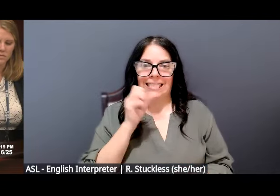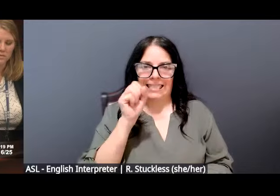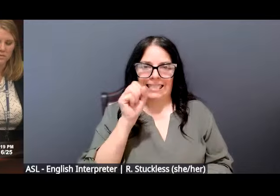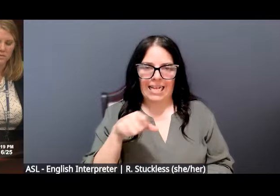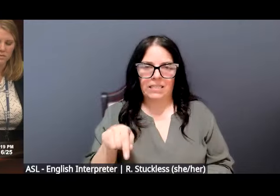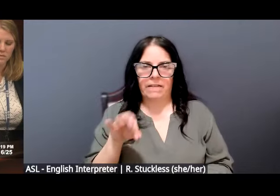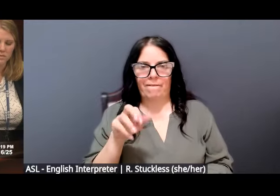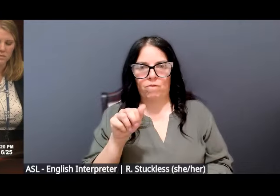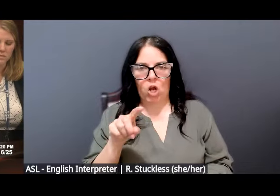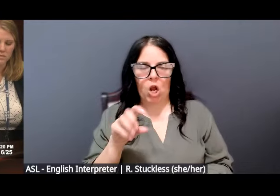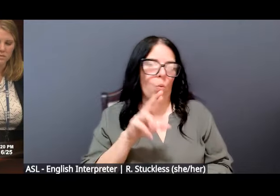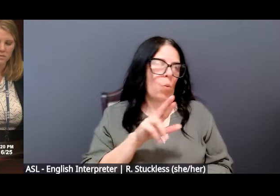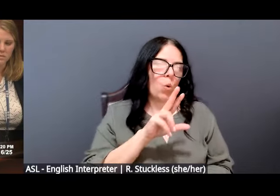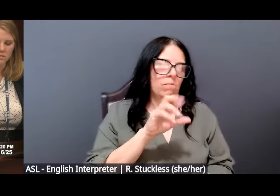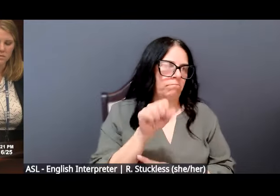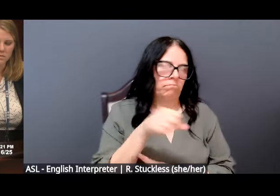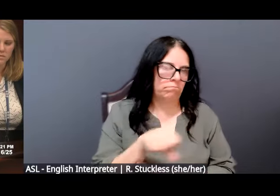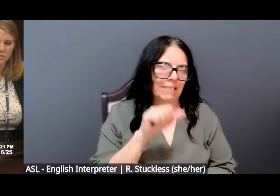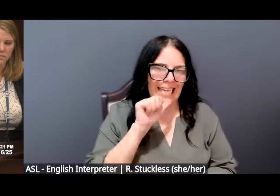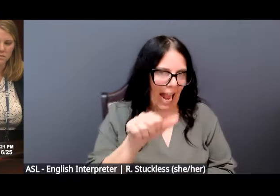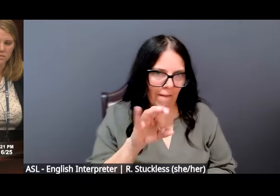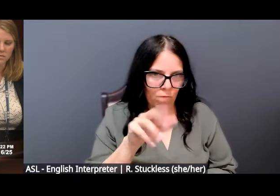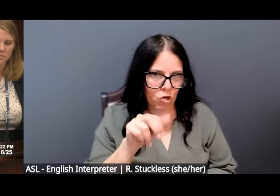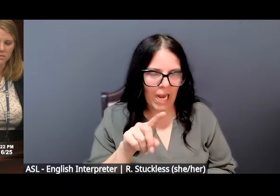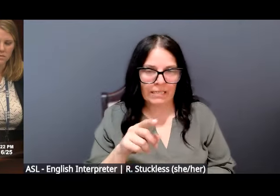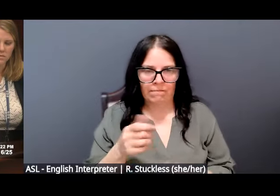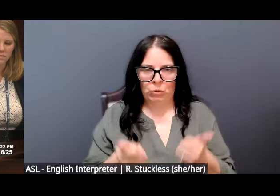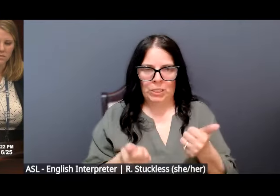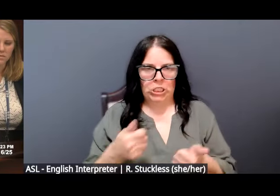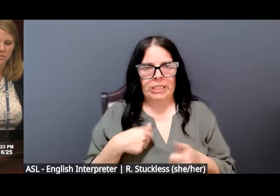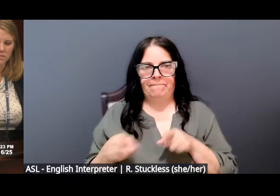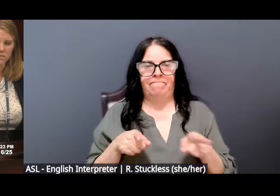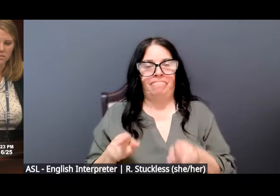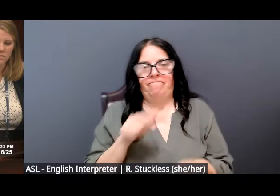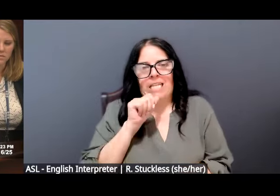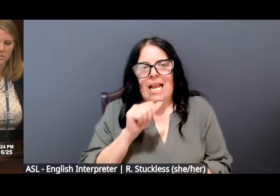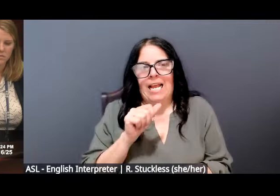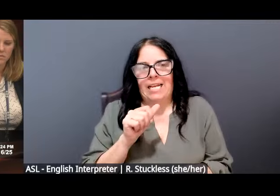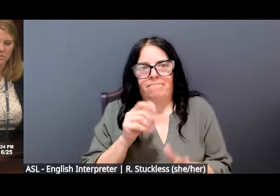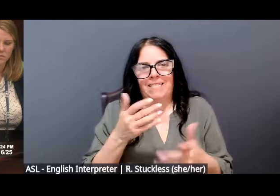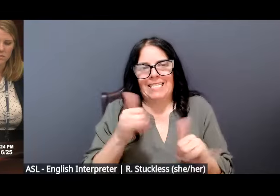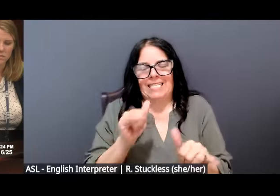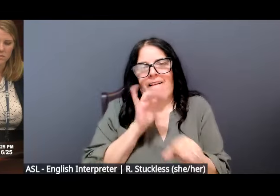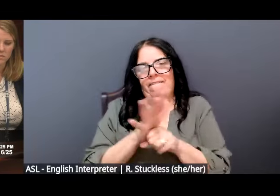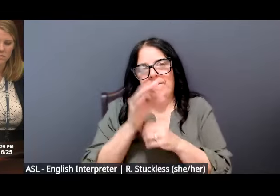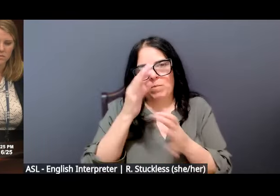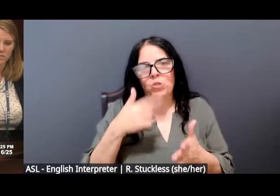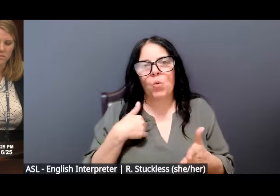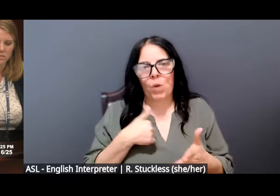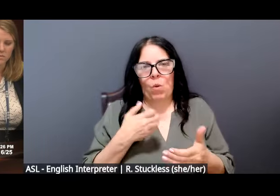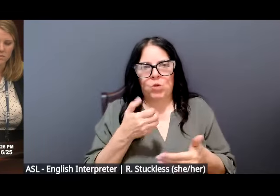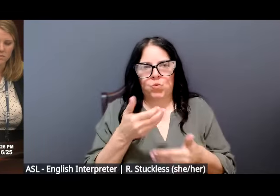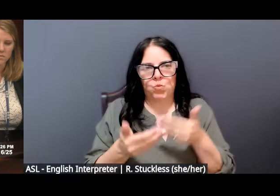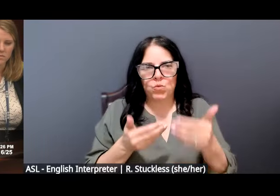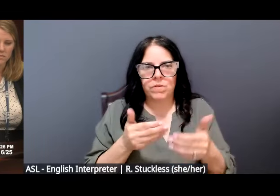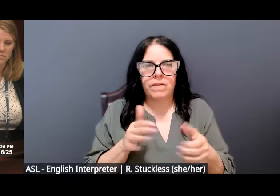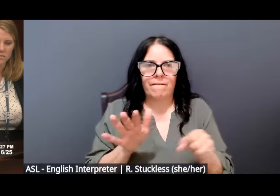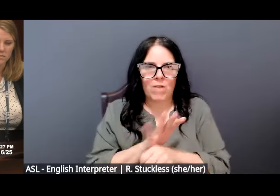know one way or the other. So, and we're just attempting to take all reasonable steps to reach